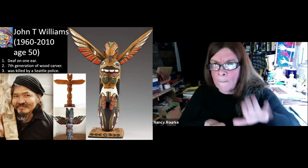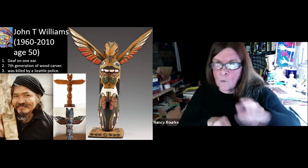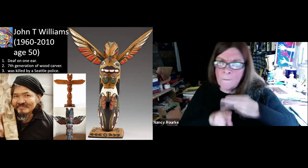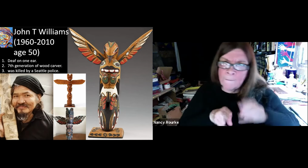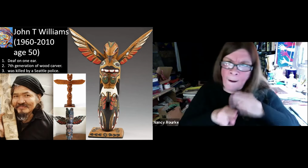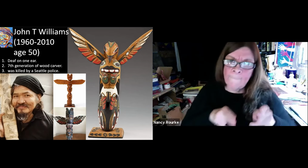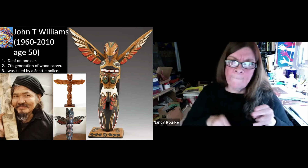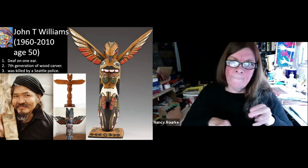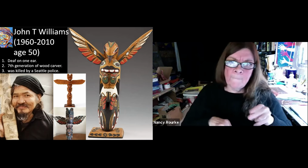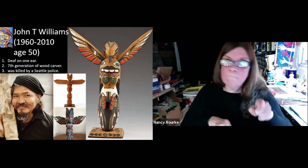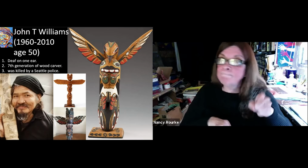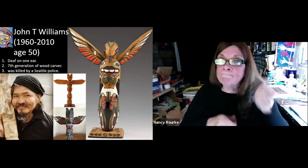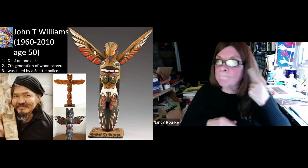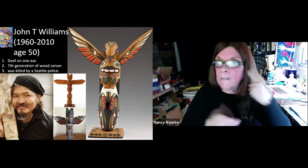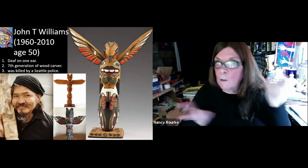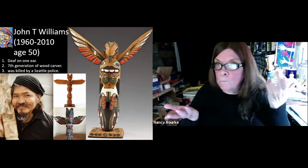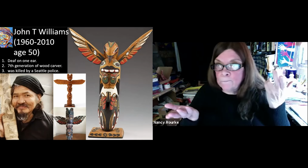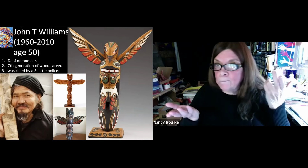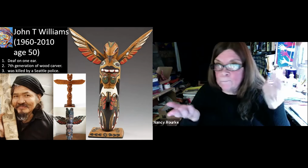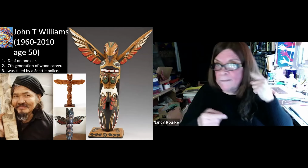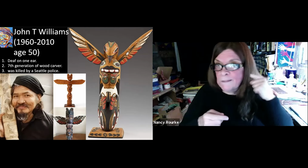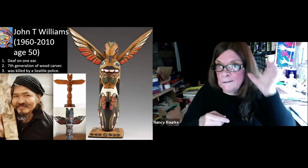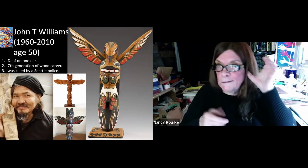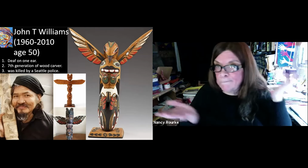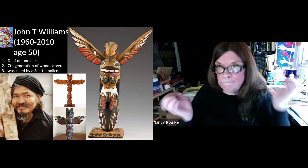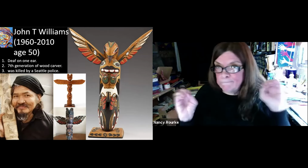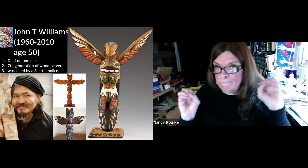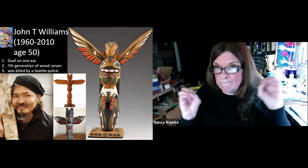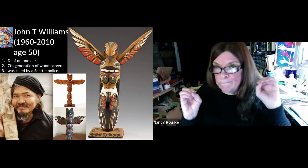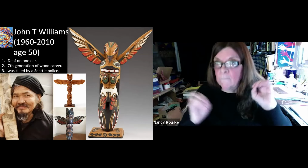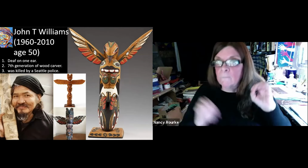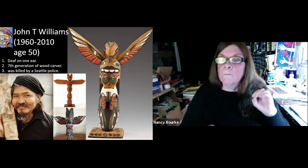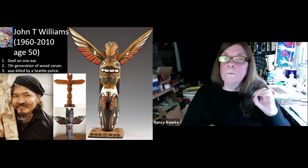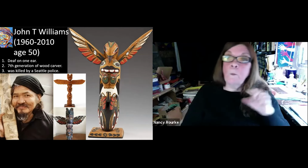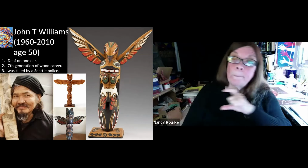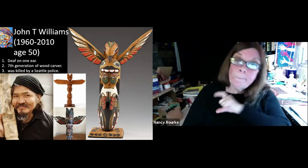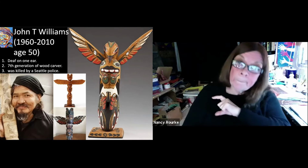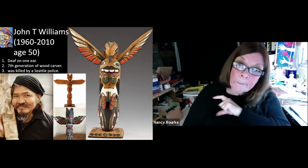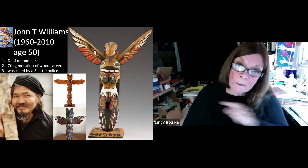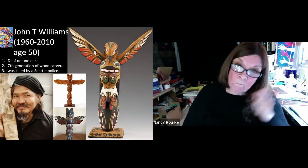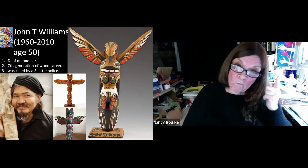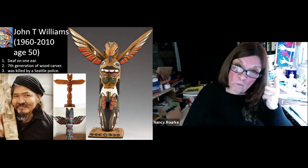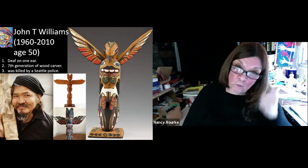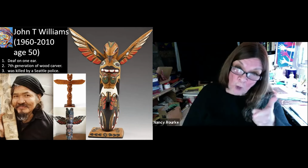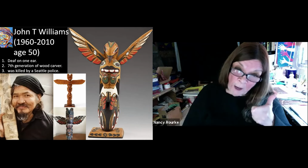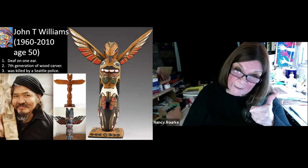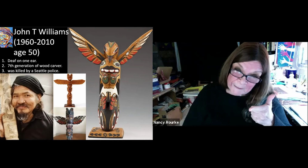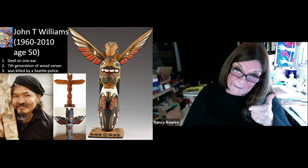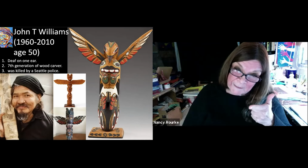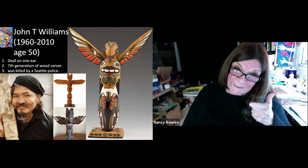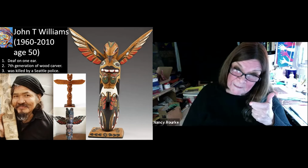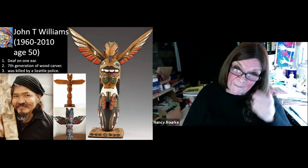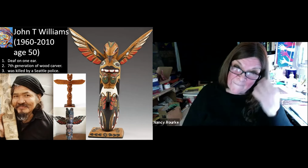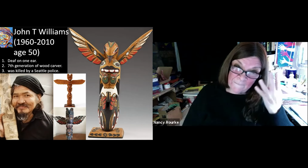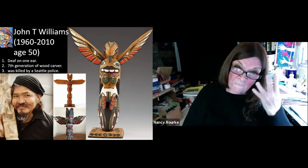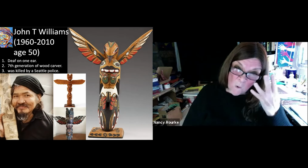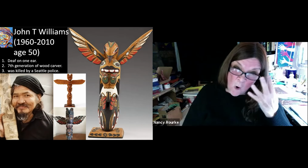drop his knife. And they called it out over and over again. However, John is deaf and was unable to hear them.